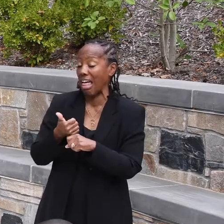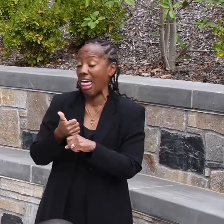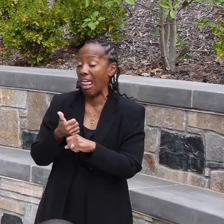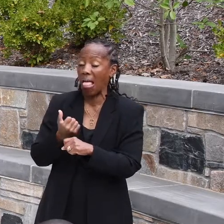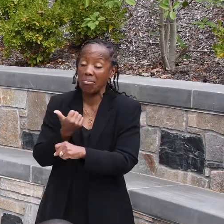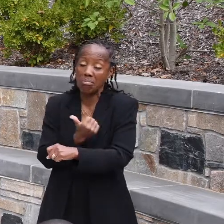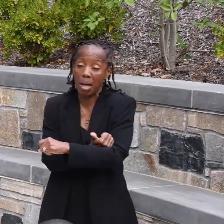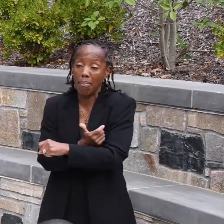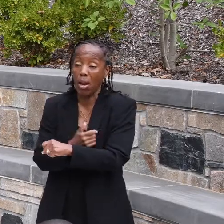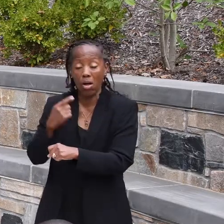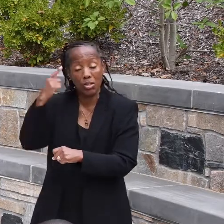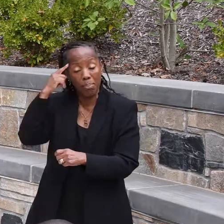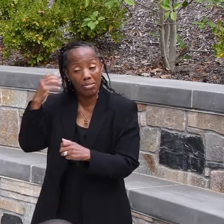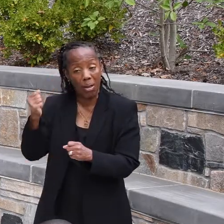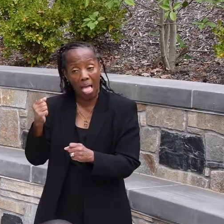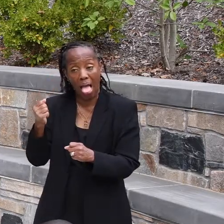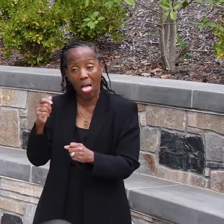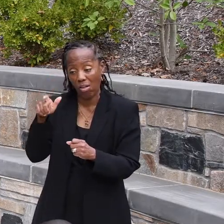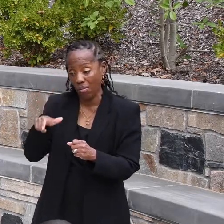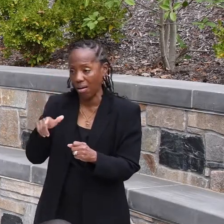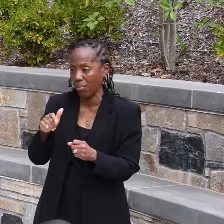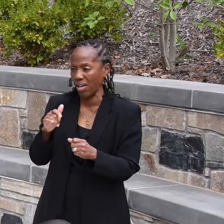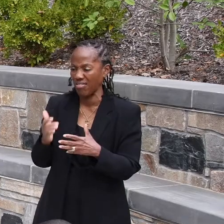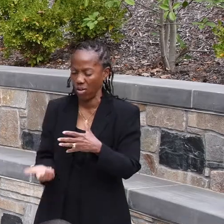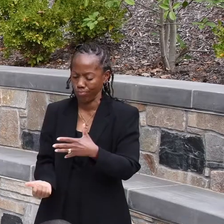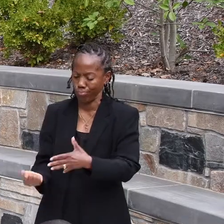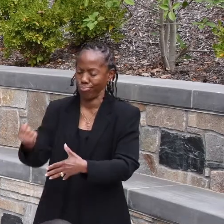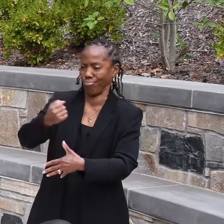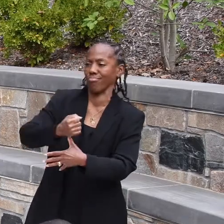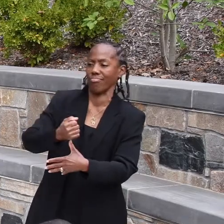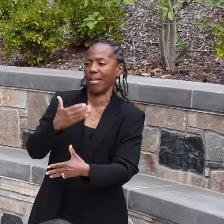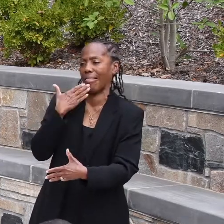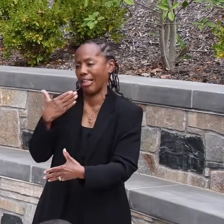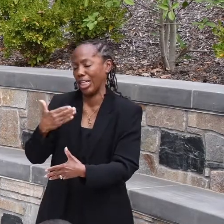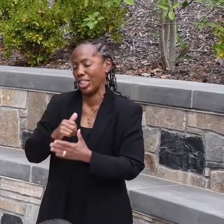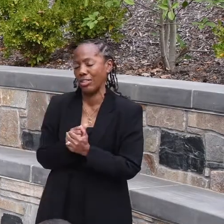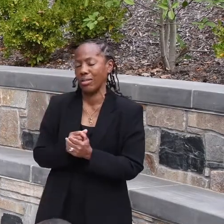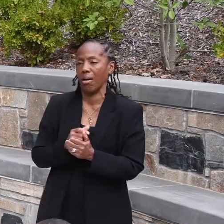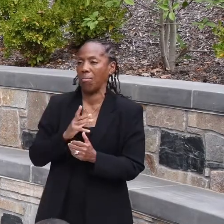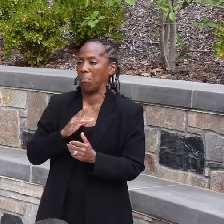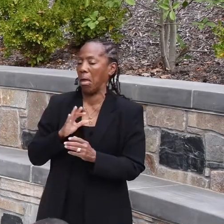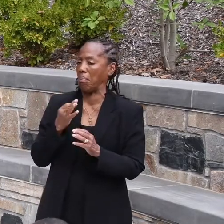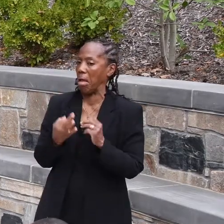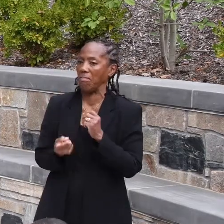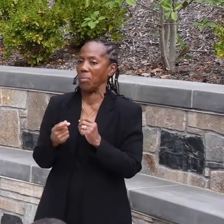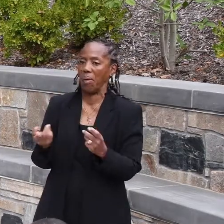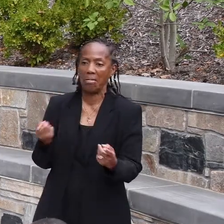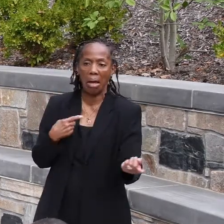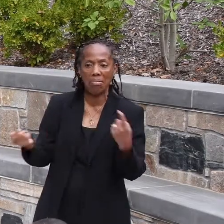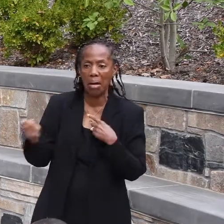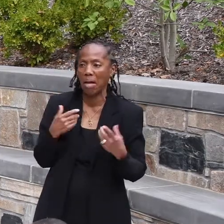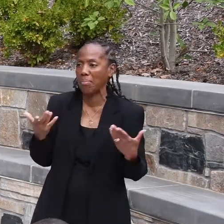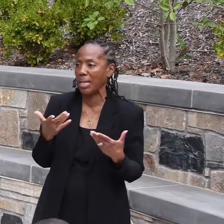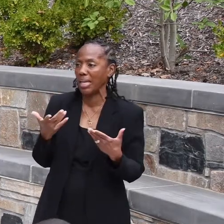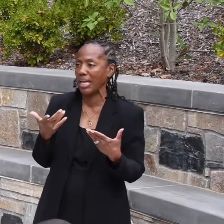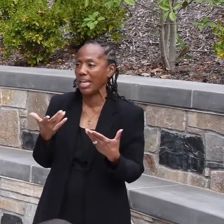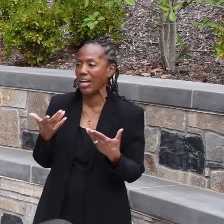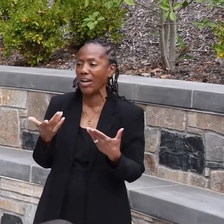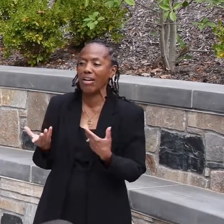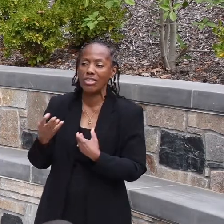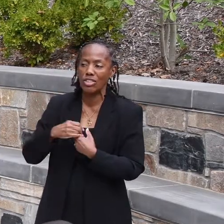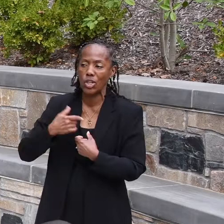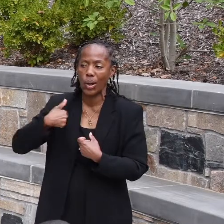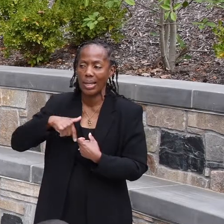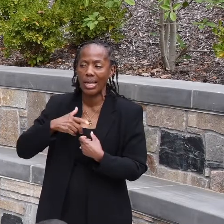as mental health needs of our community one of your top priorities. We're thrilled everyone could join us here at our Baltimore, Washington